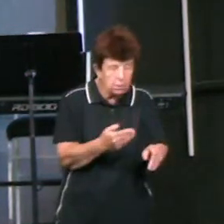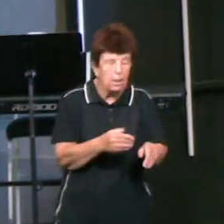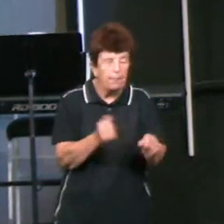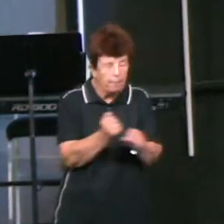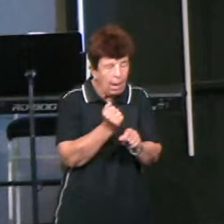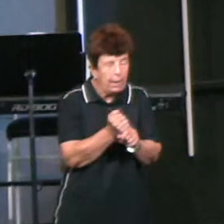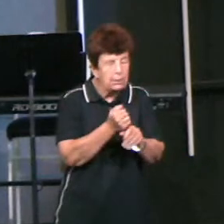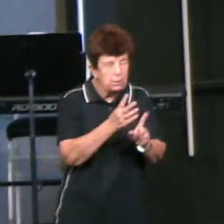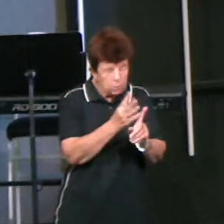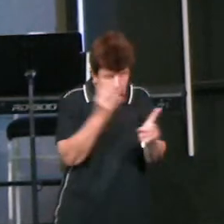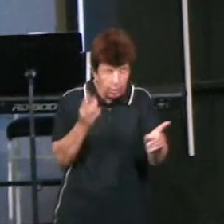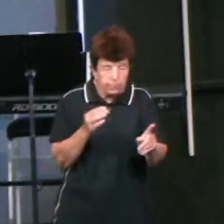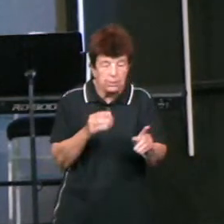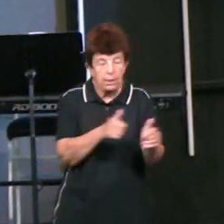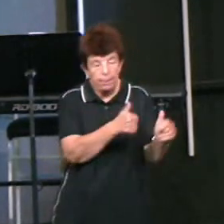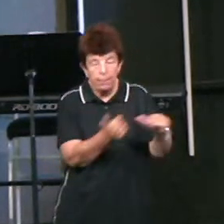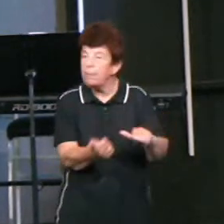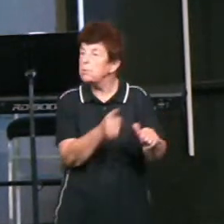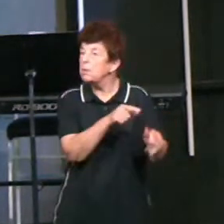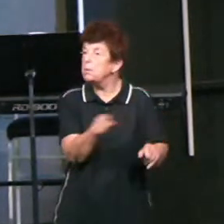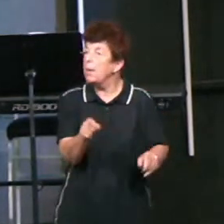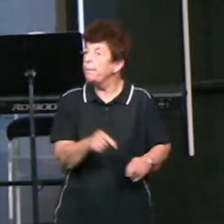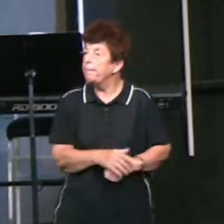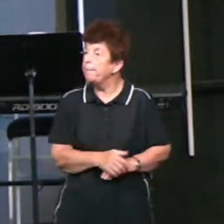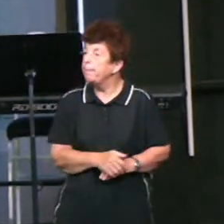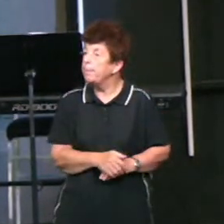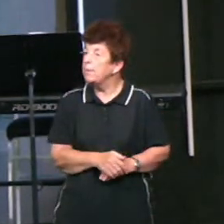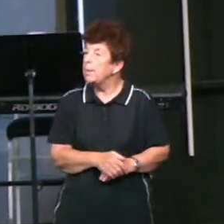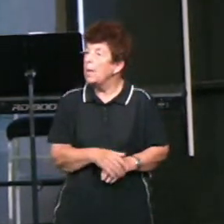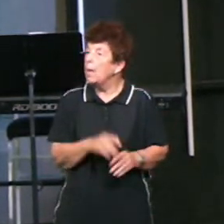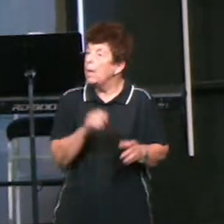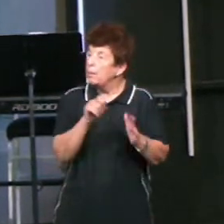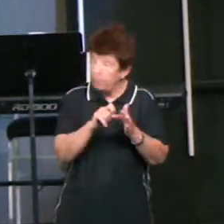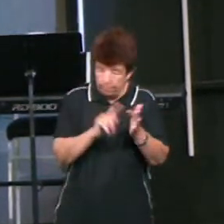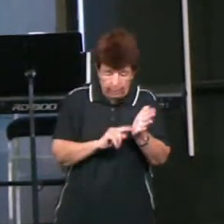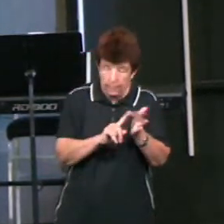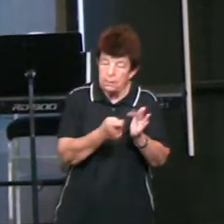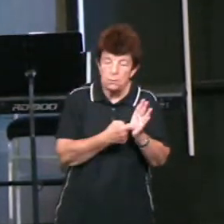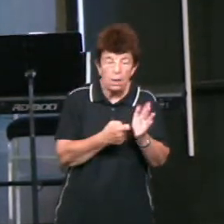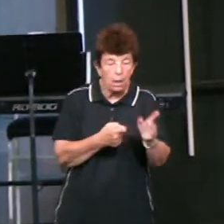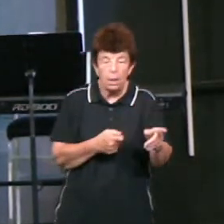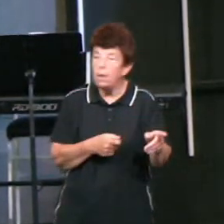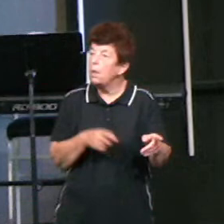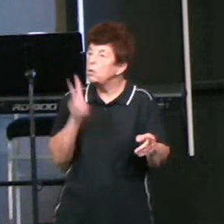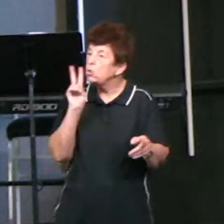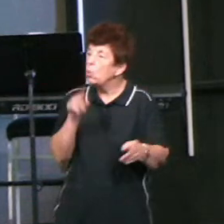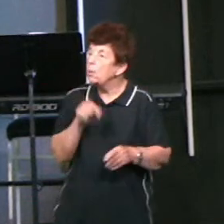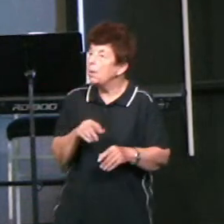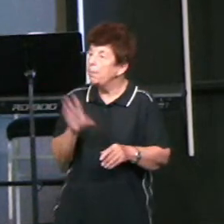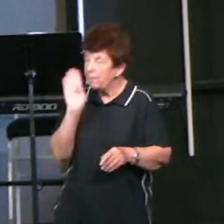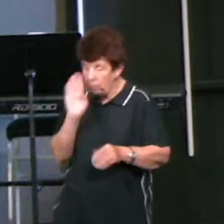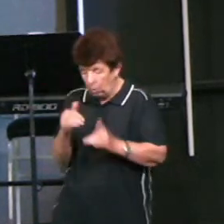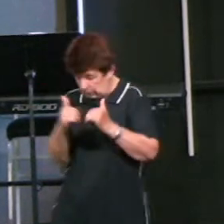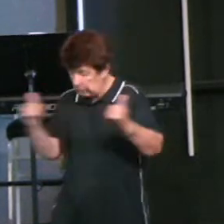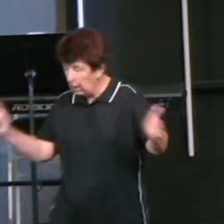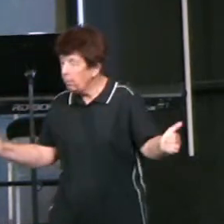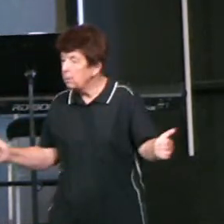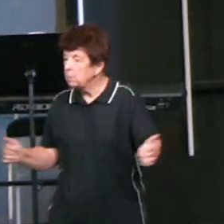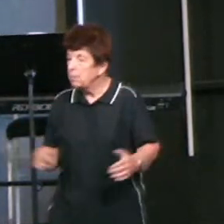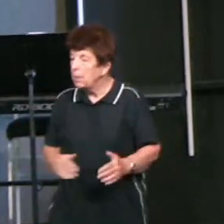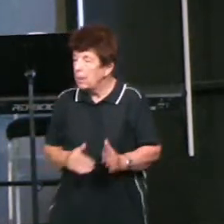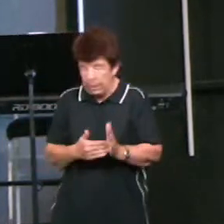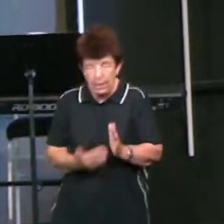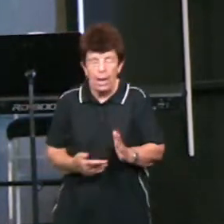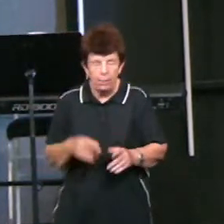disciples and to baptize them. And Peter, having seen this, despite the historical cultural divide between the Jews and the Gentiles,